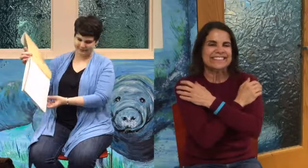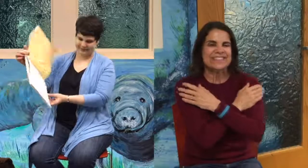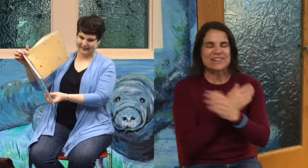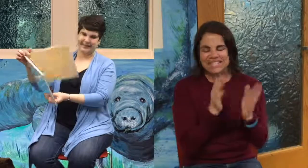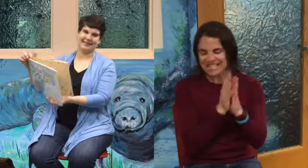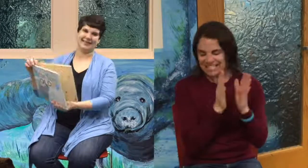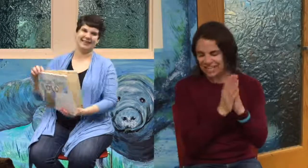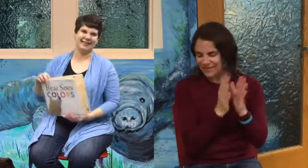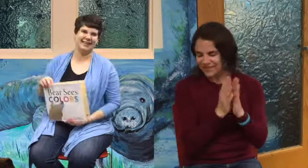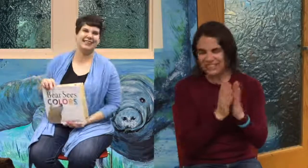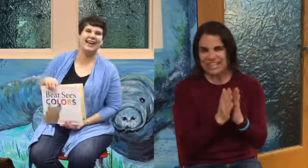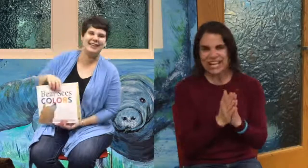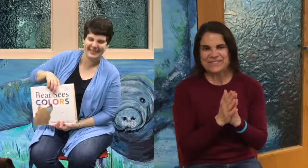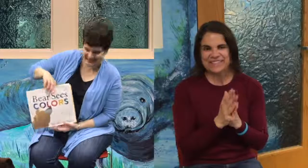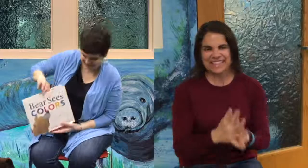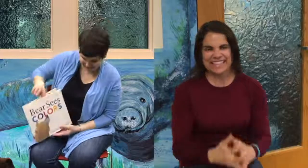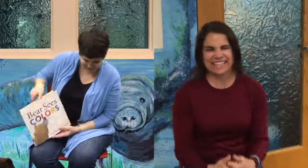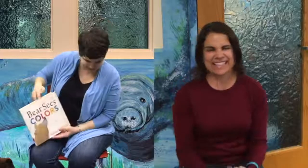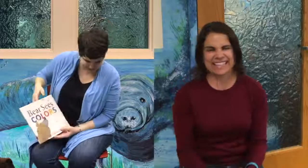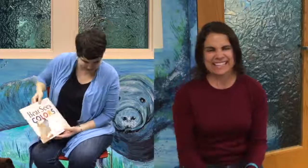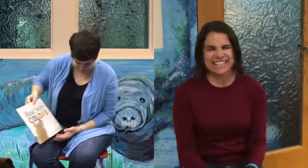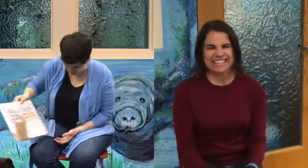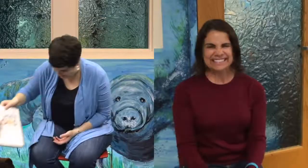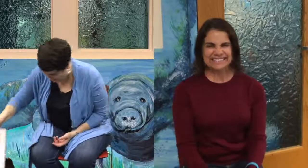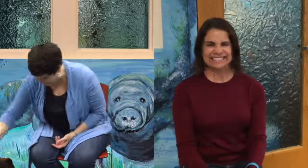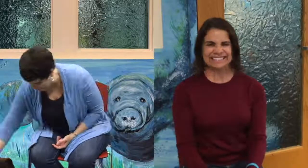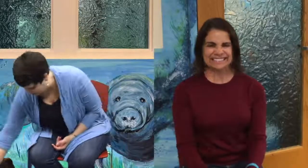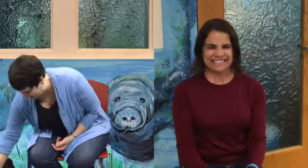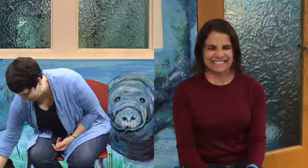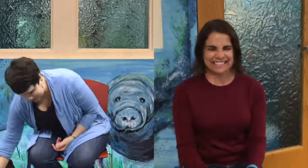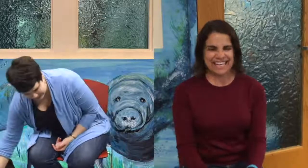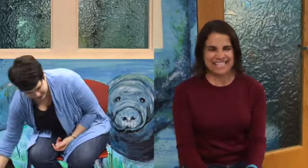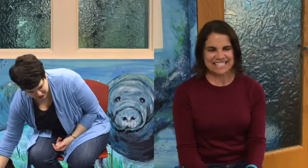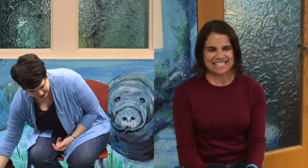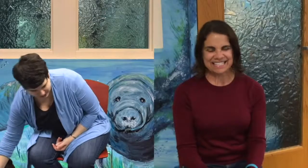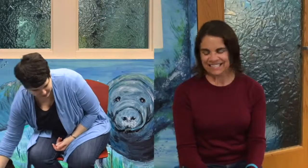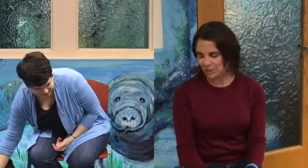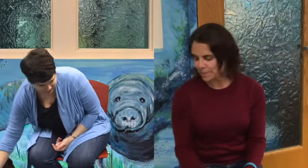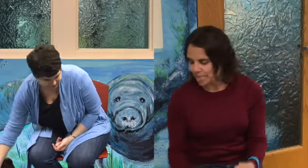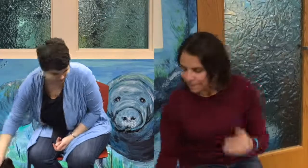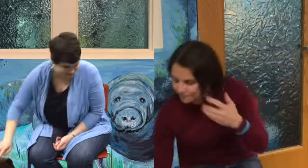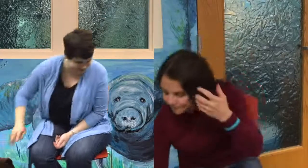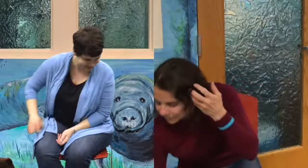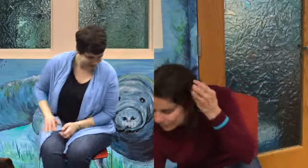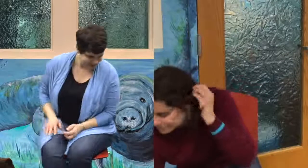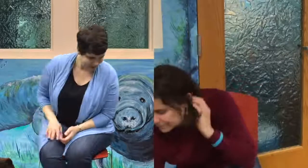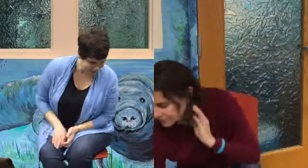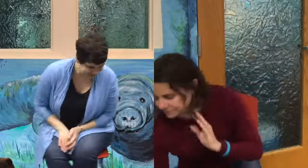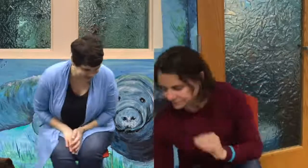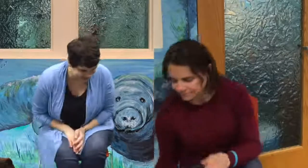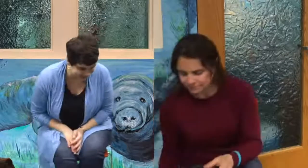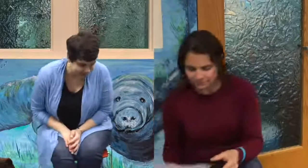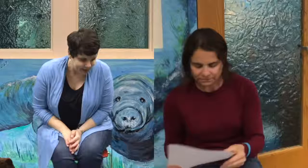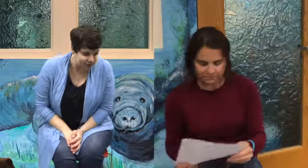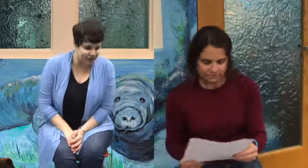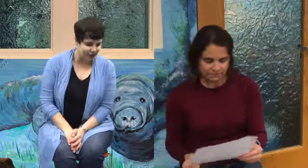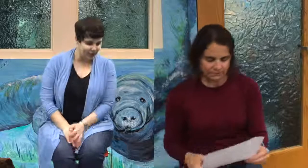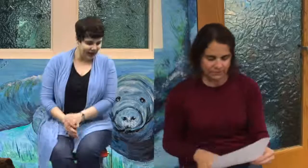What a nice job. Thank you. Thank you guys. You did a really great job, my friends. Okay, so